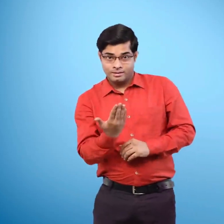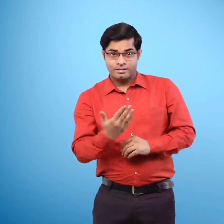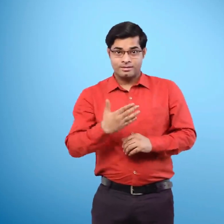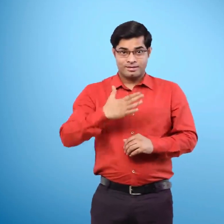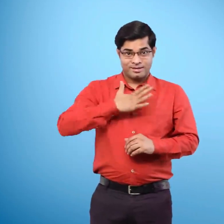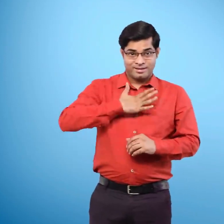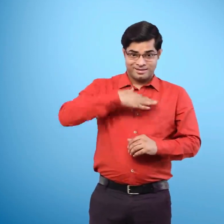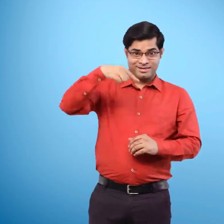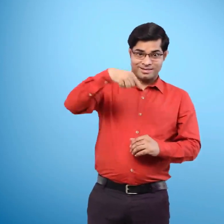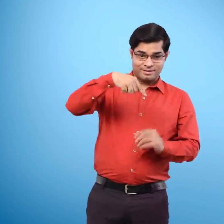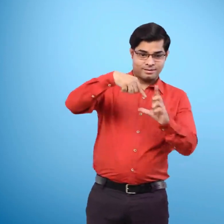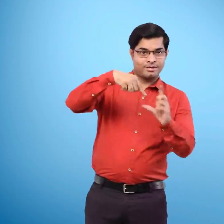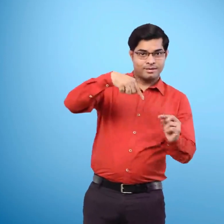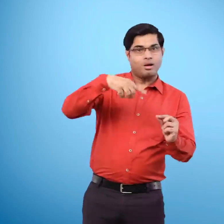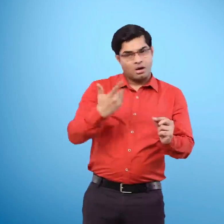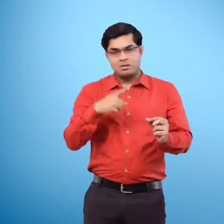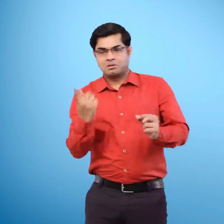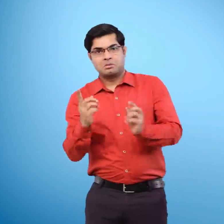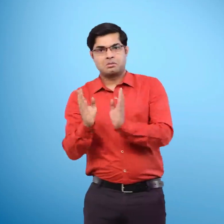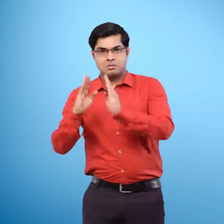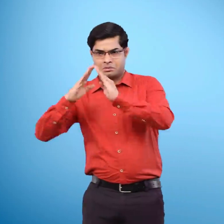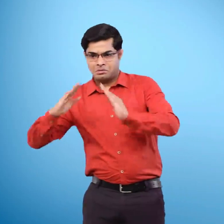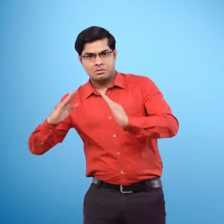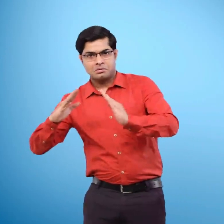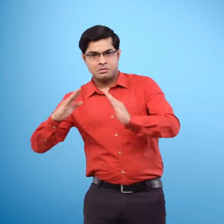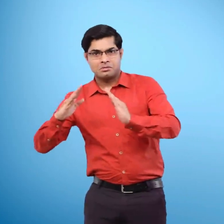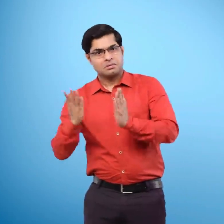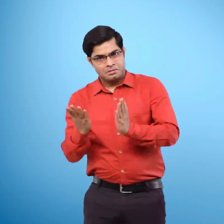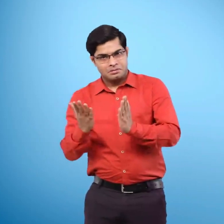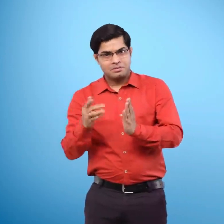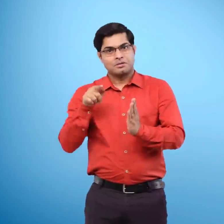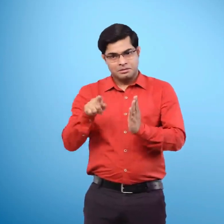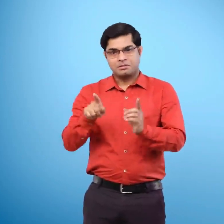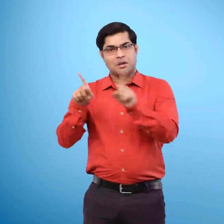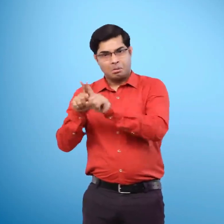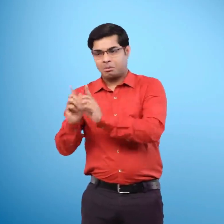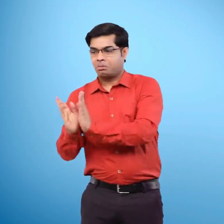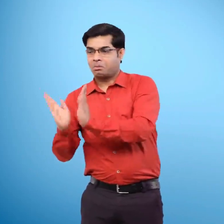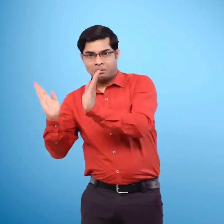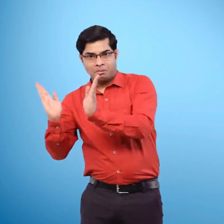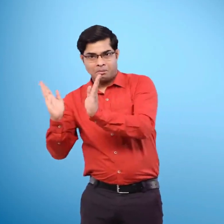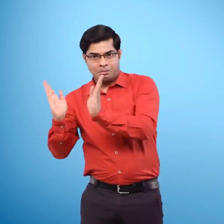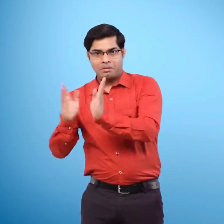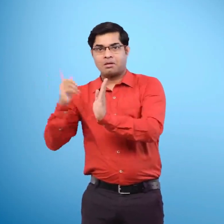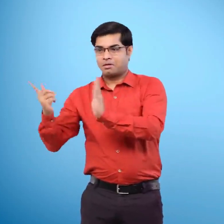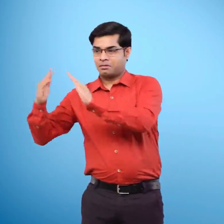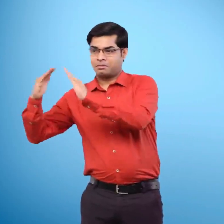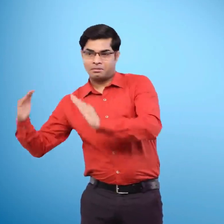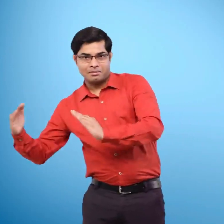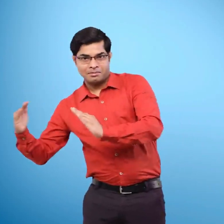upwards. In arrangement 2, both leaves are placed in slanting line with the stems of leaves pointing